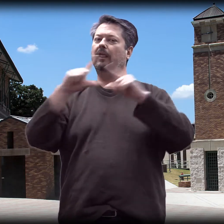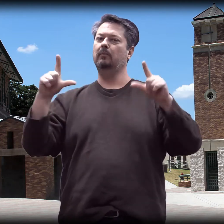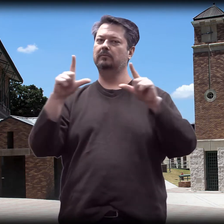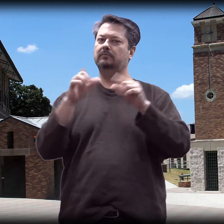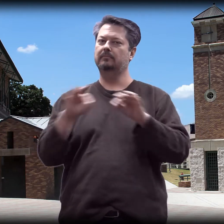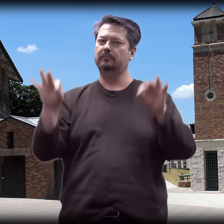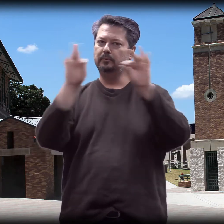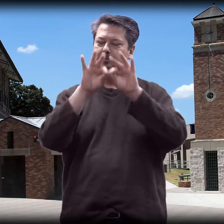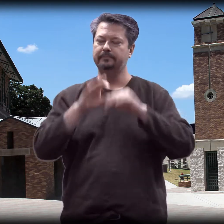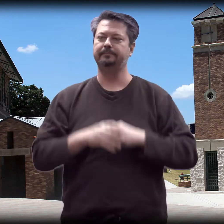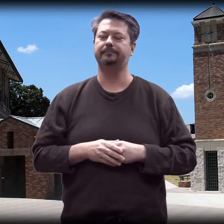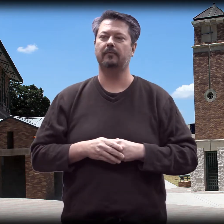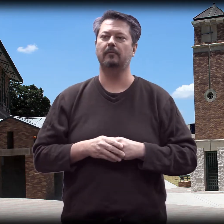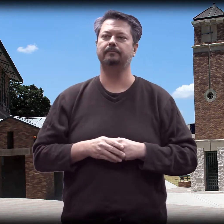language. We consider it very important.